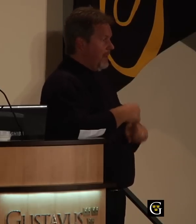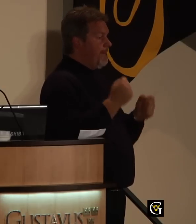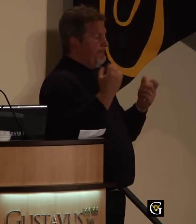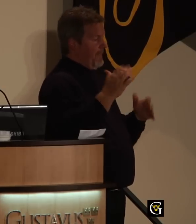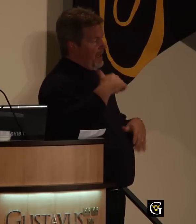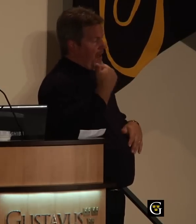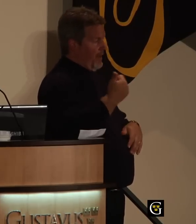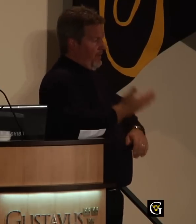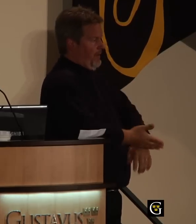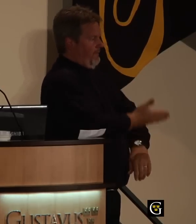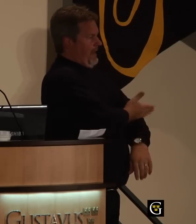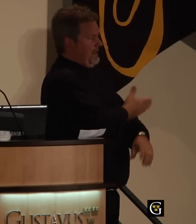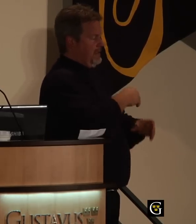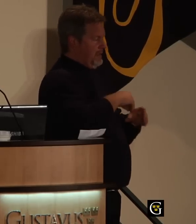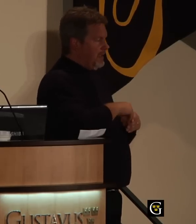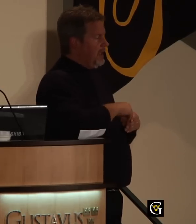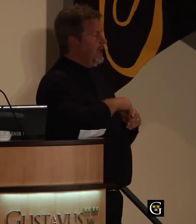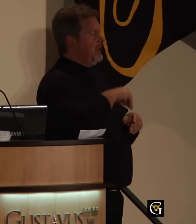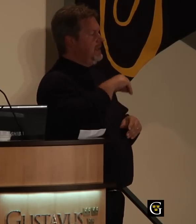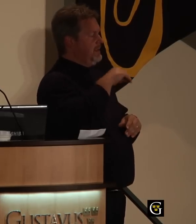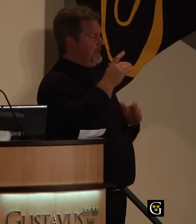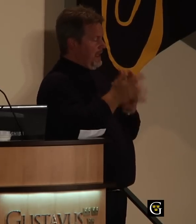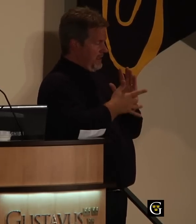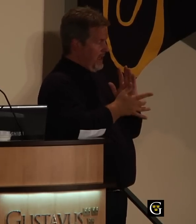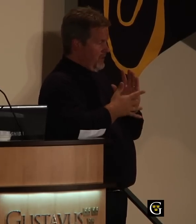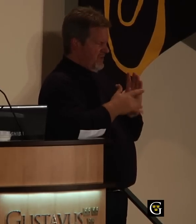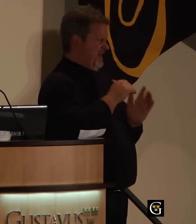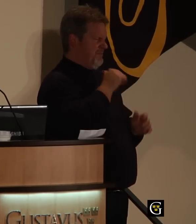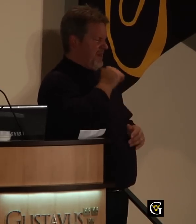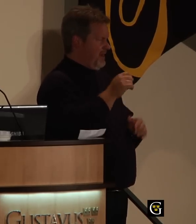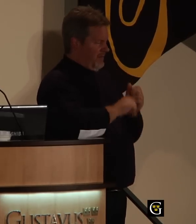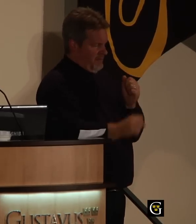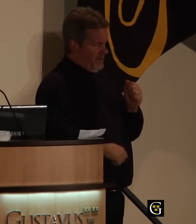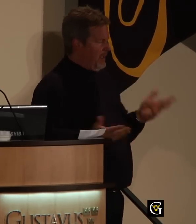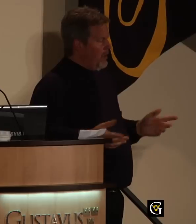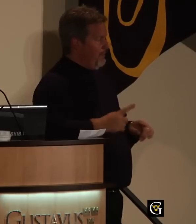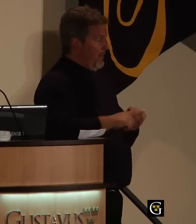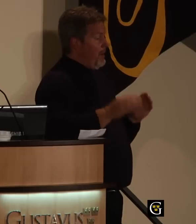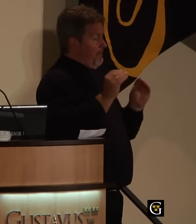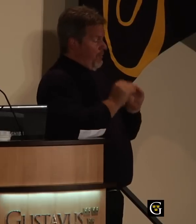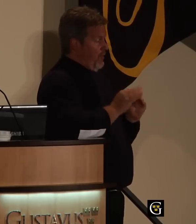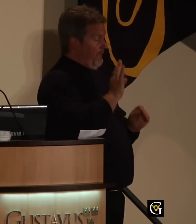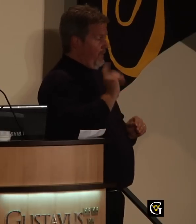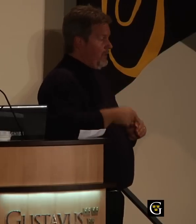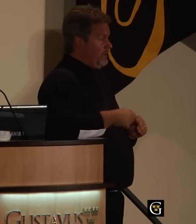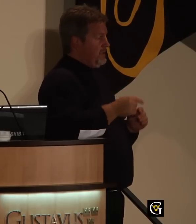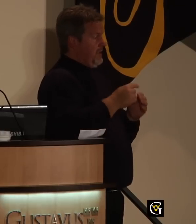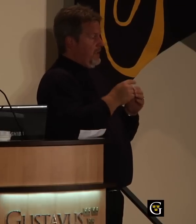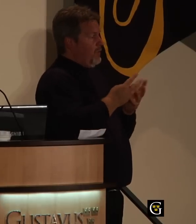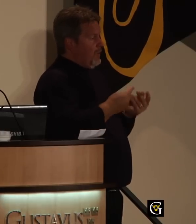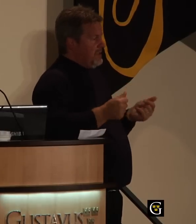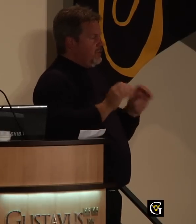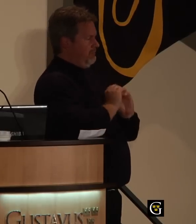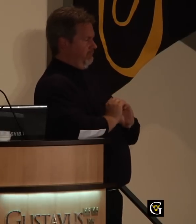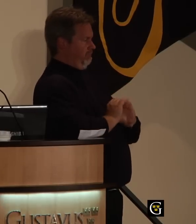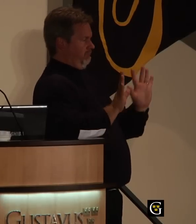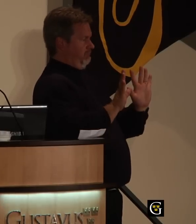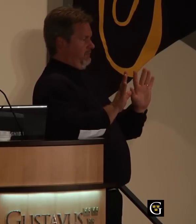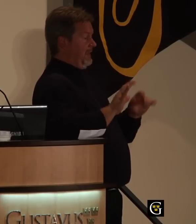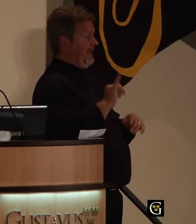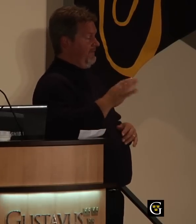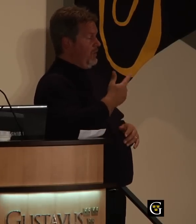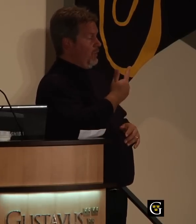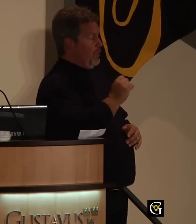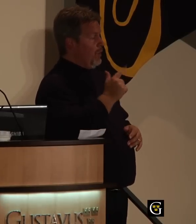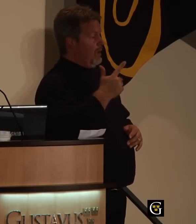technology, which I won't get into here, that have given me more frequency resolution. In fact, if you Google search for my last name,